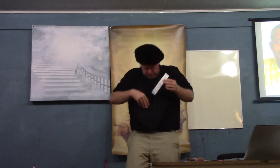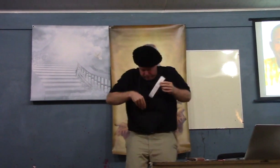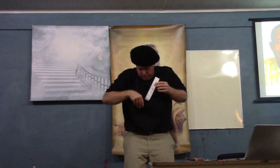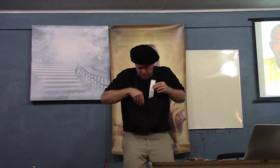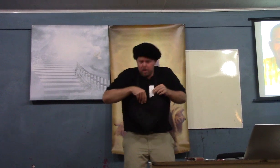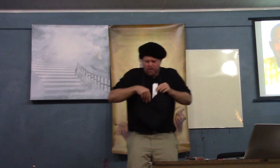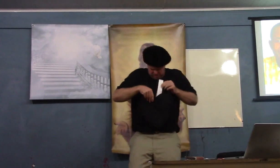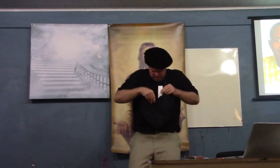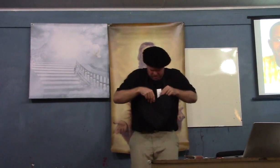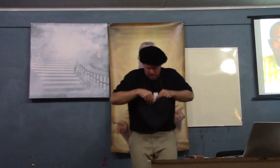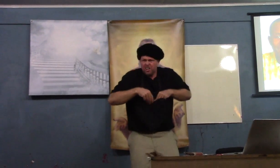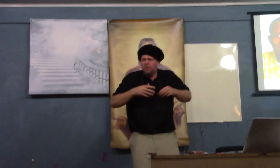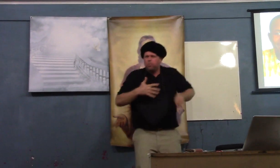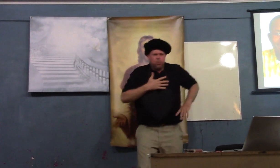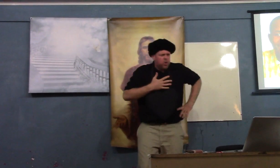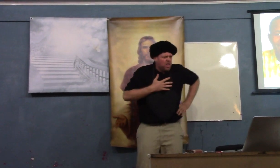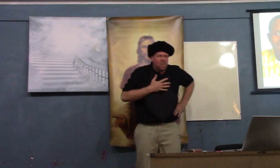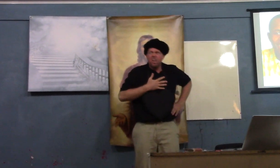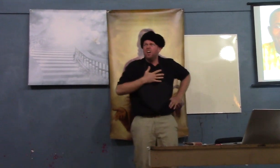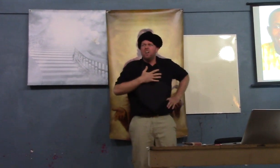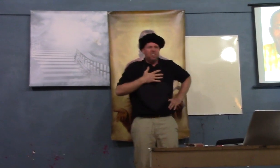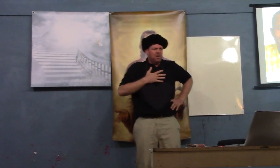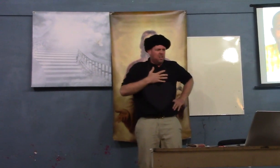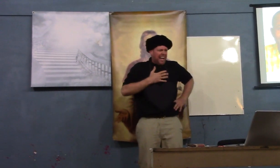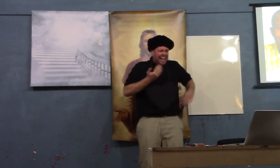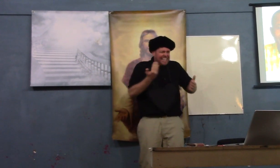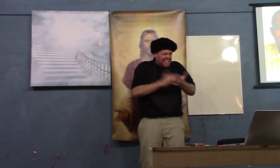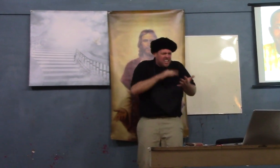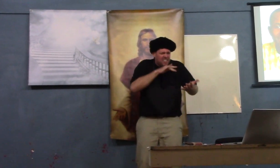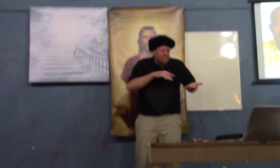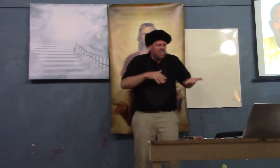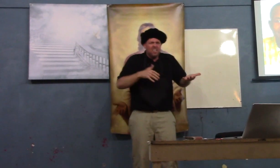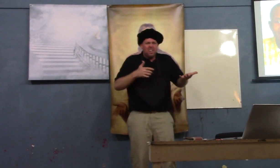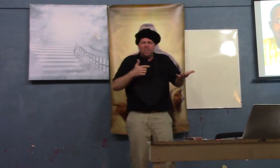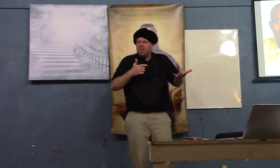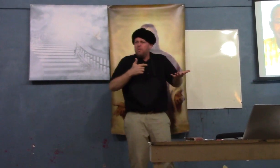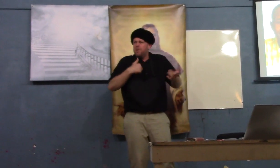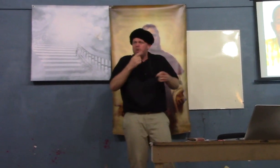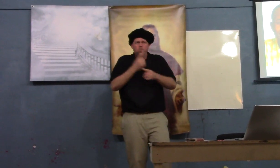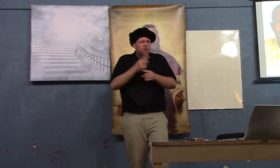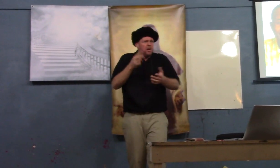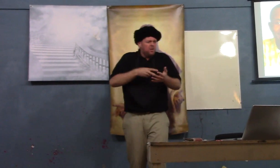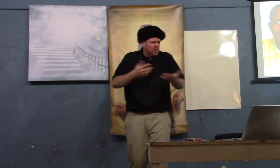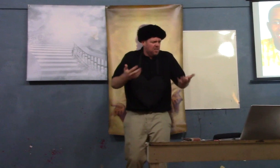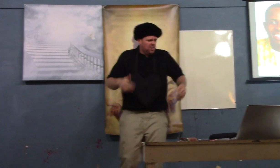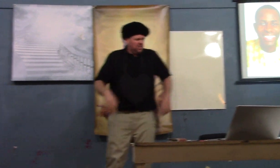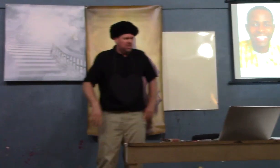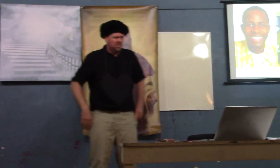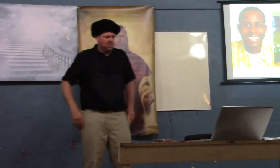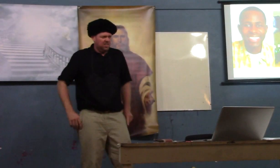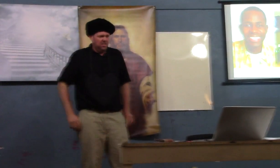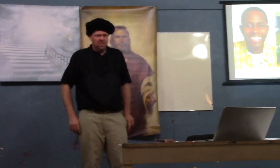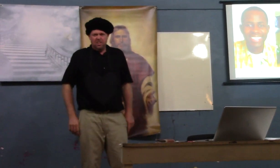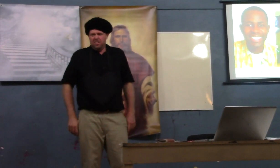Oh, dear, that was ruined. Dirty again. I feel so dirty. But I'm reading the Bible already.